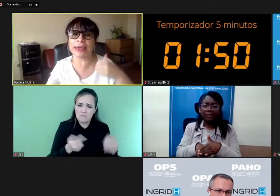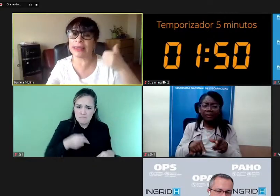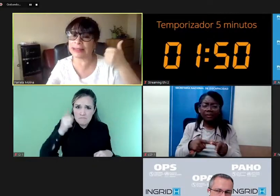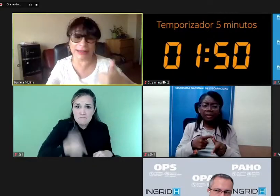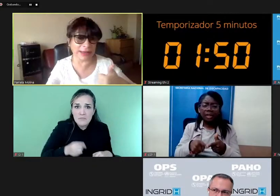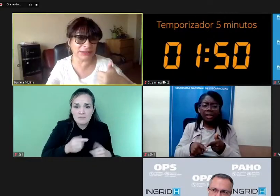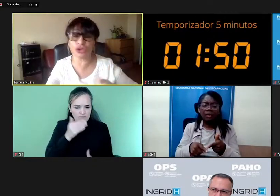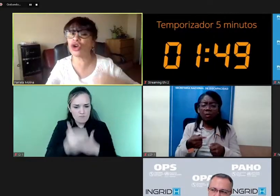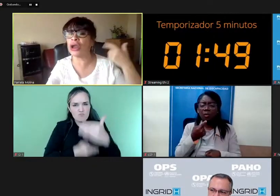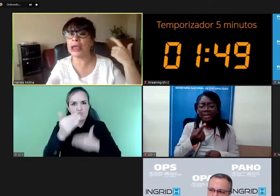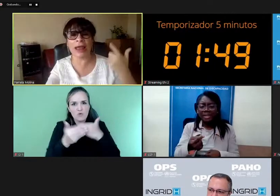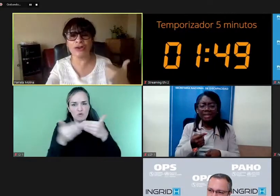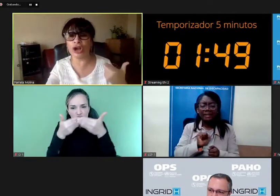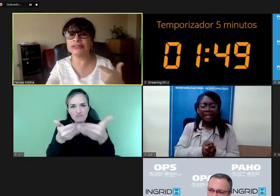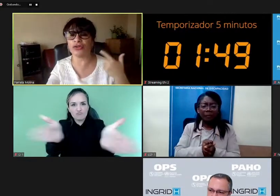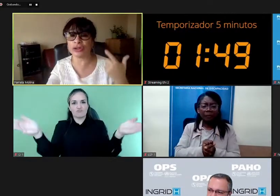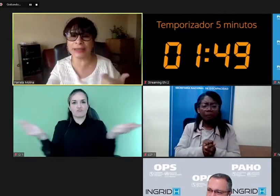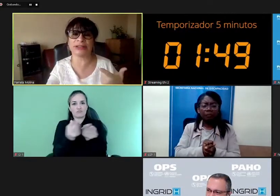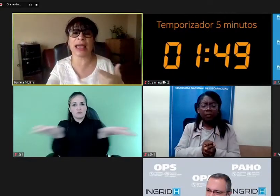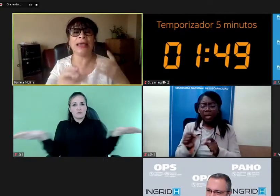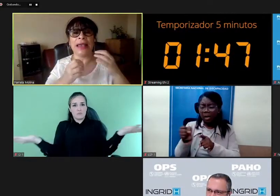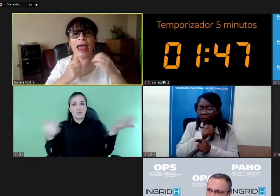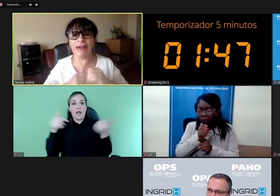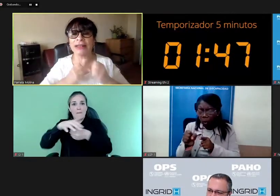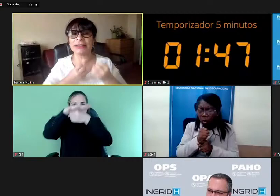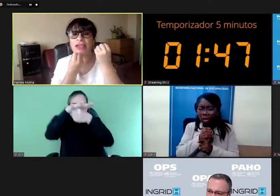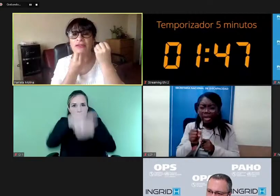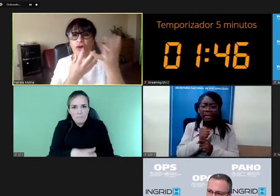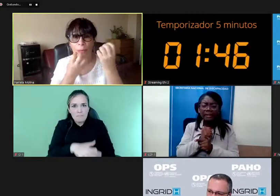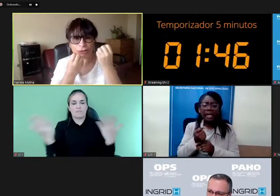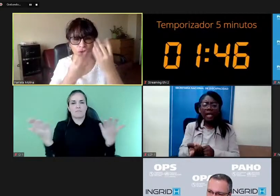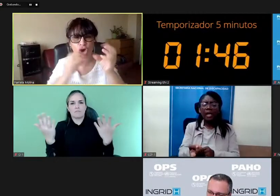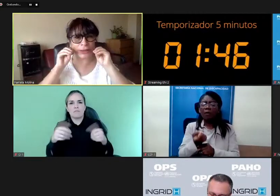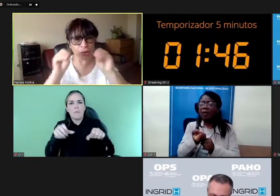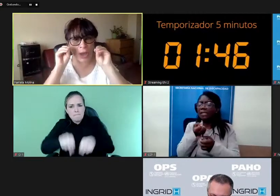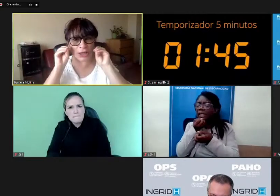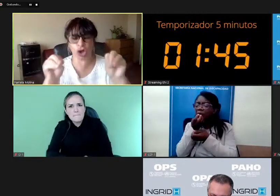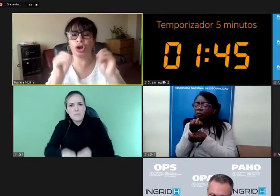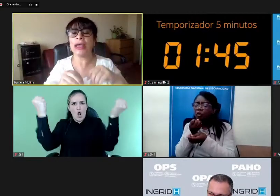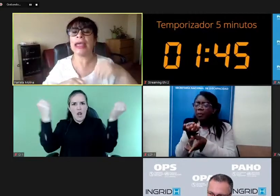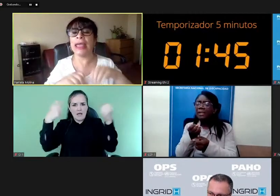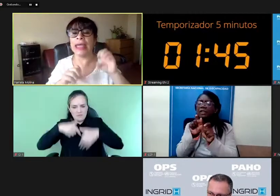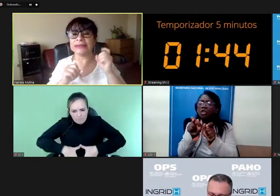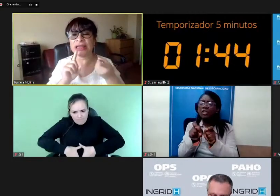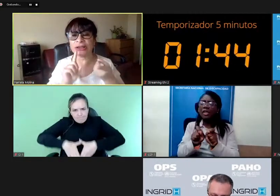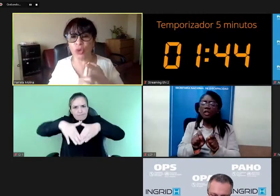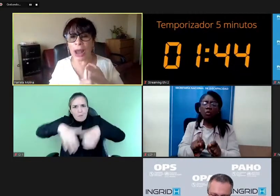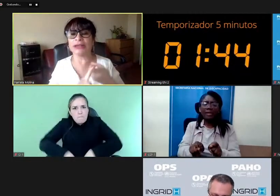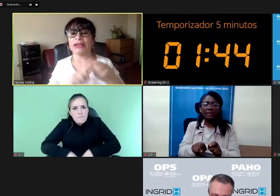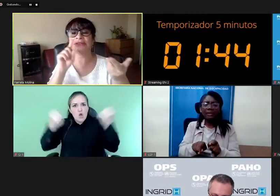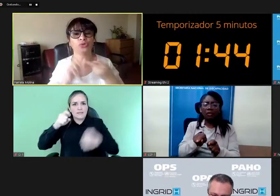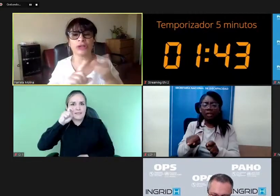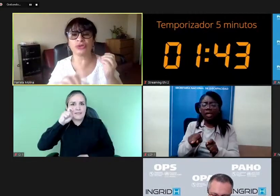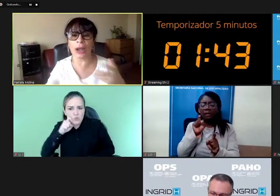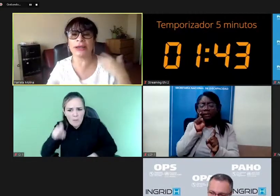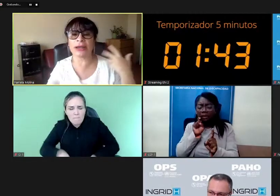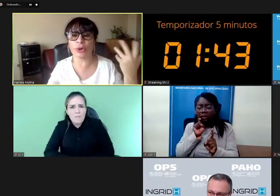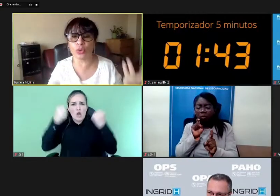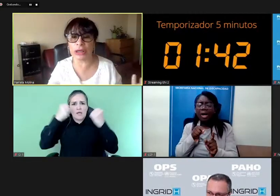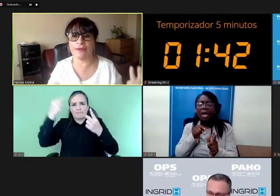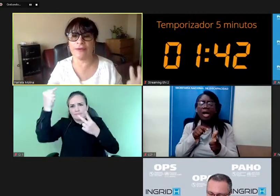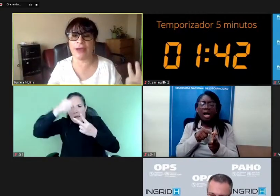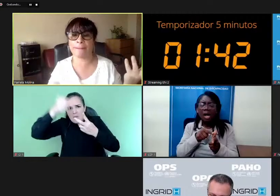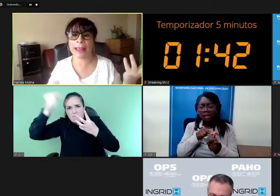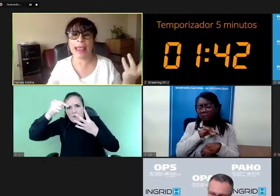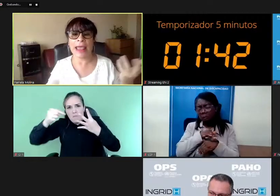includes the naturalization of a sterilization obstetric violence abortion and lack of information and